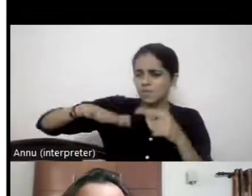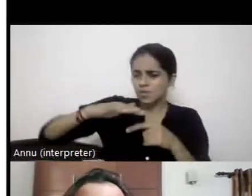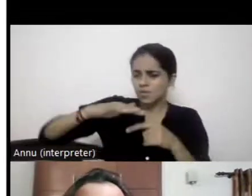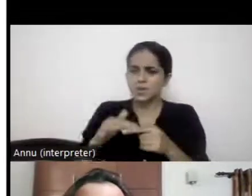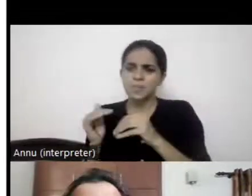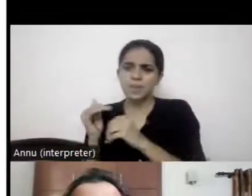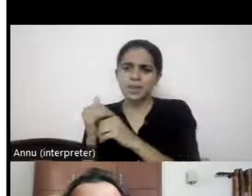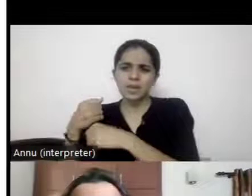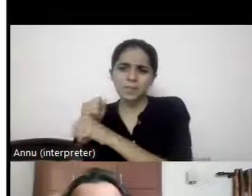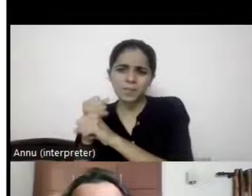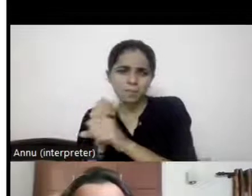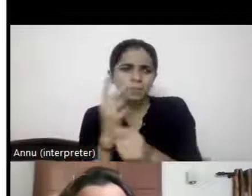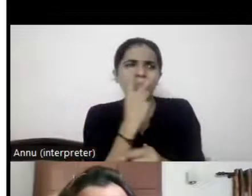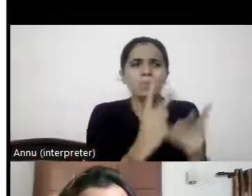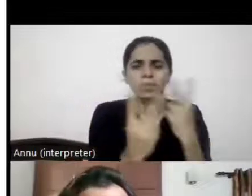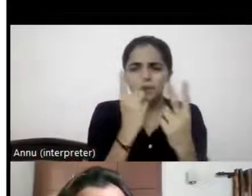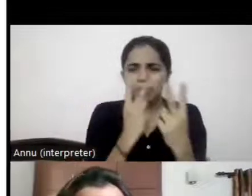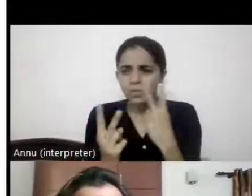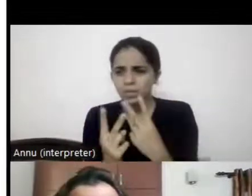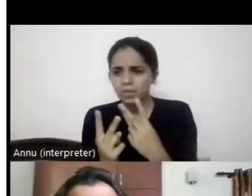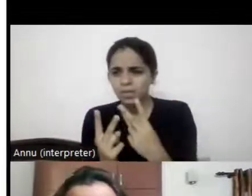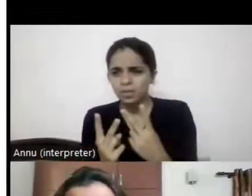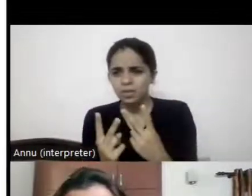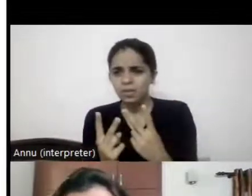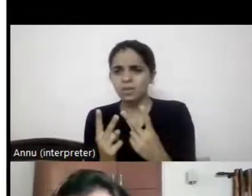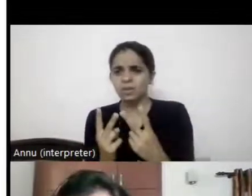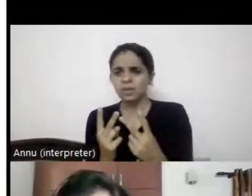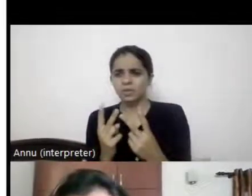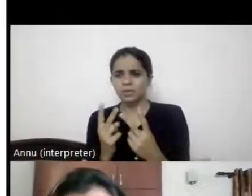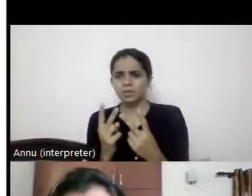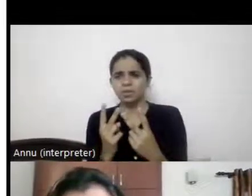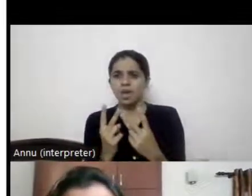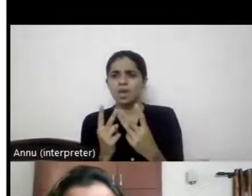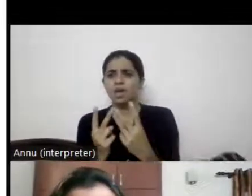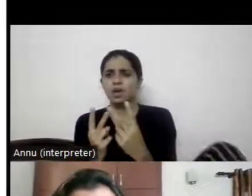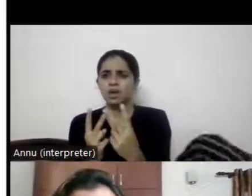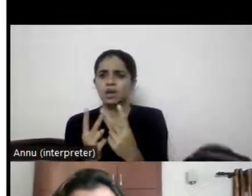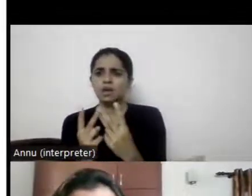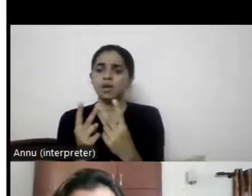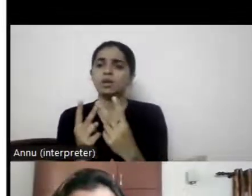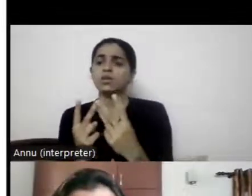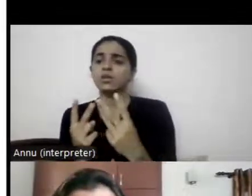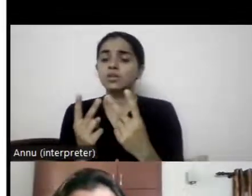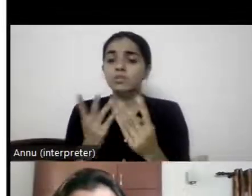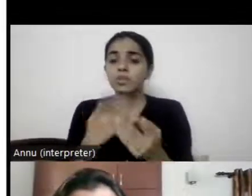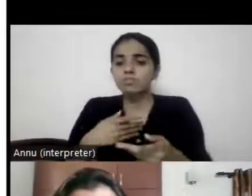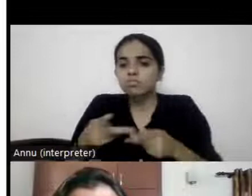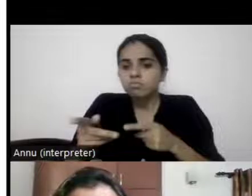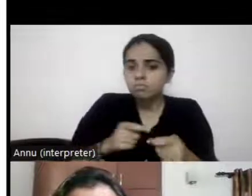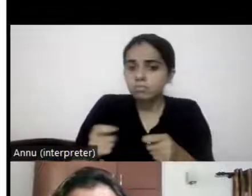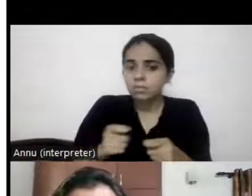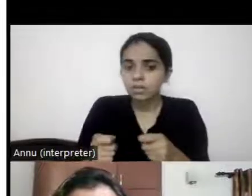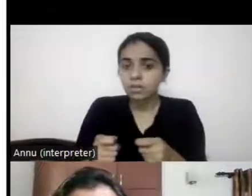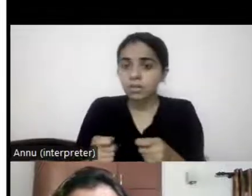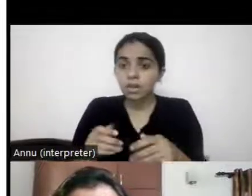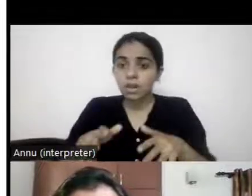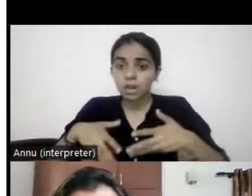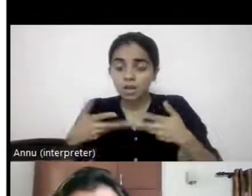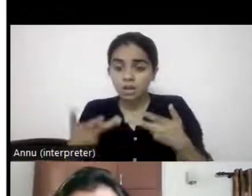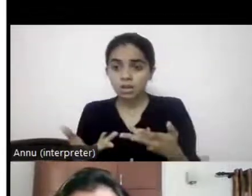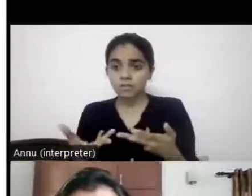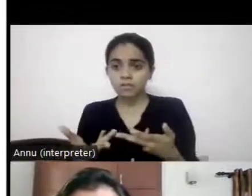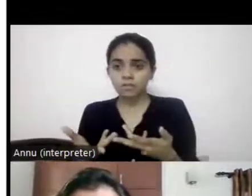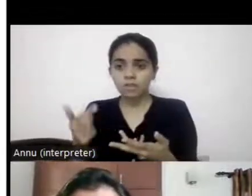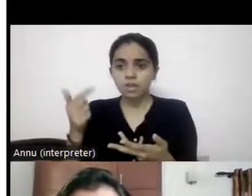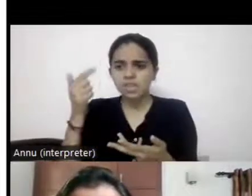about, he would go on to talk about eugenics as a movement that thought